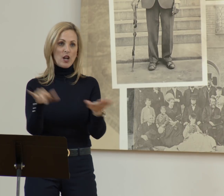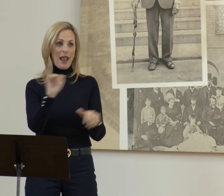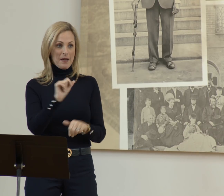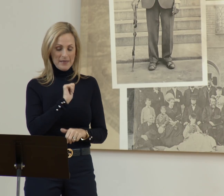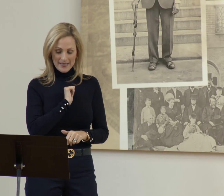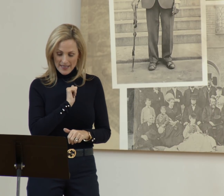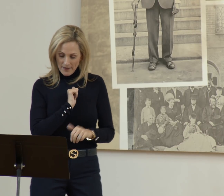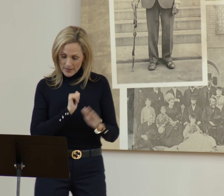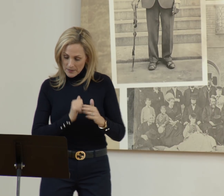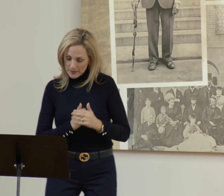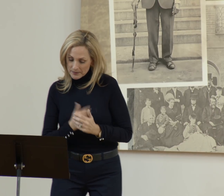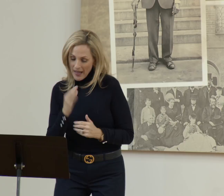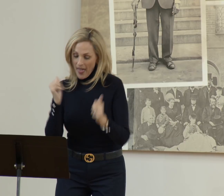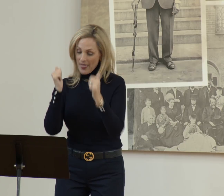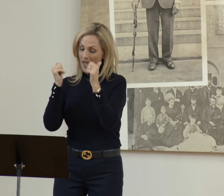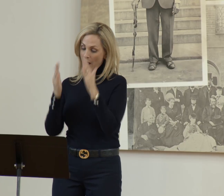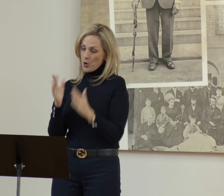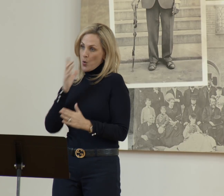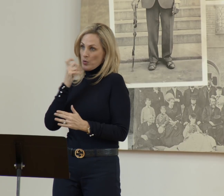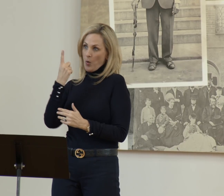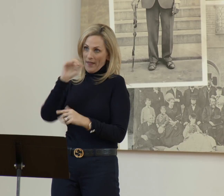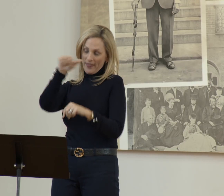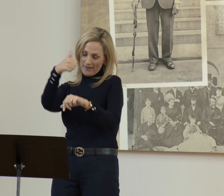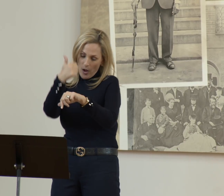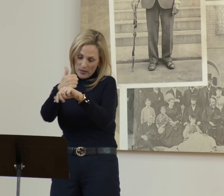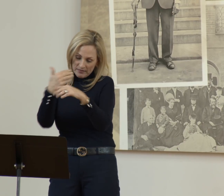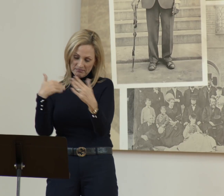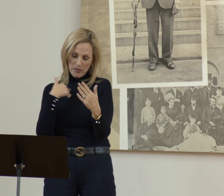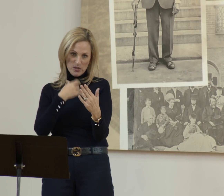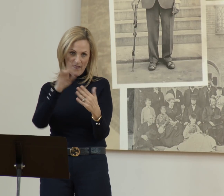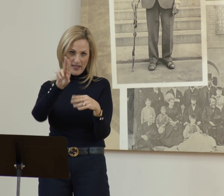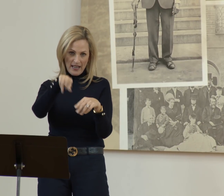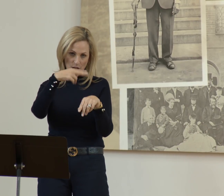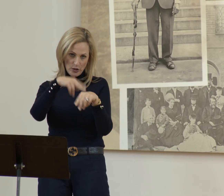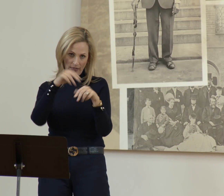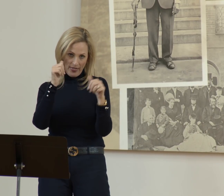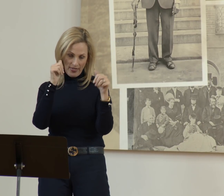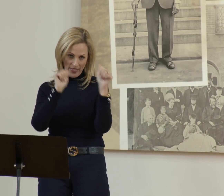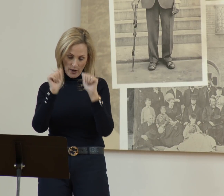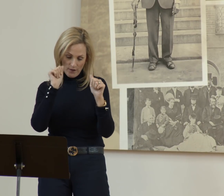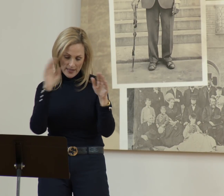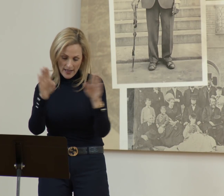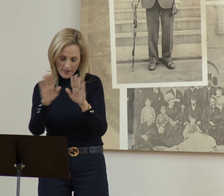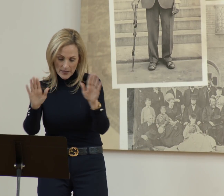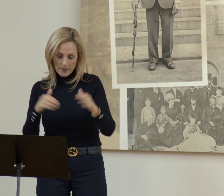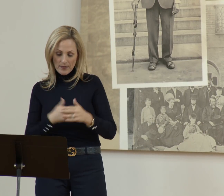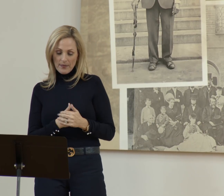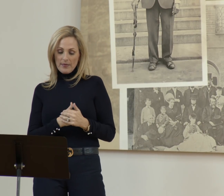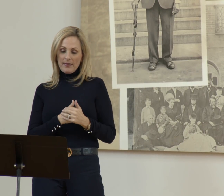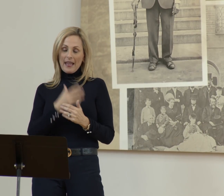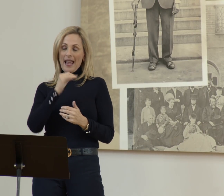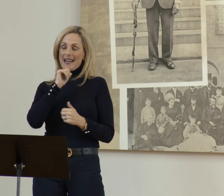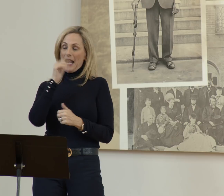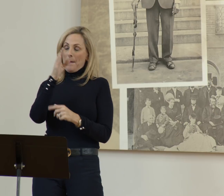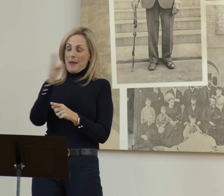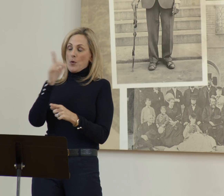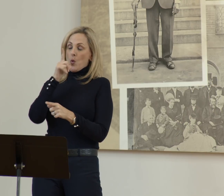who inspired thousands of children like me, or the actor, one of the founding members of the National